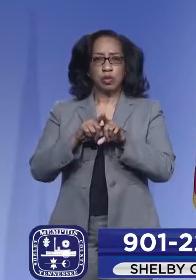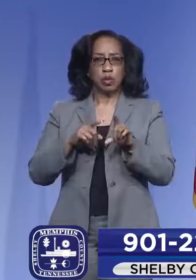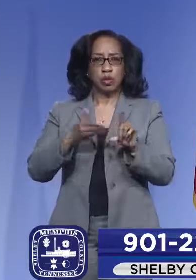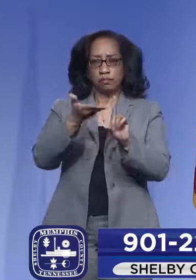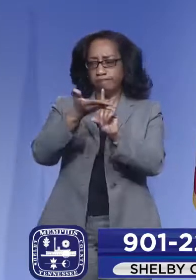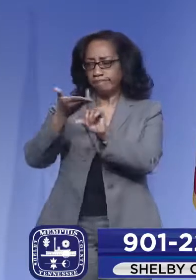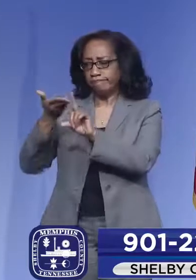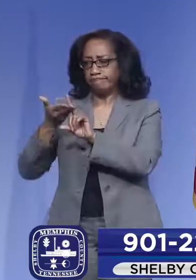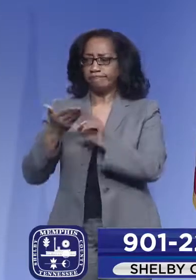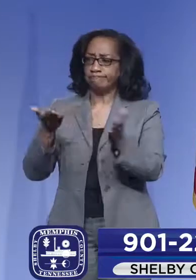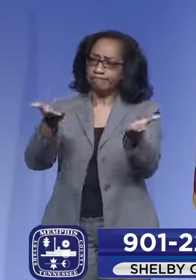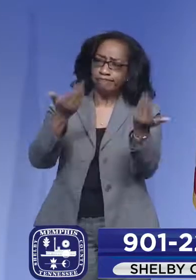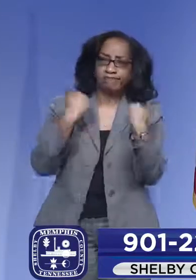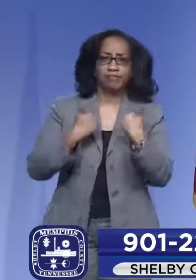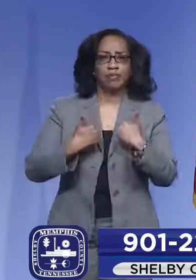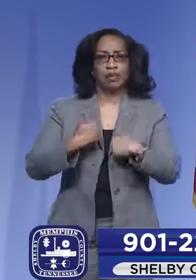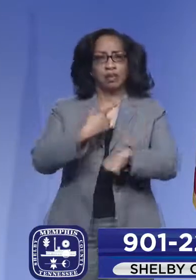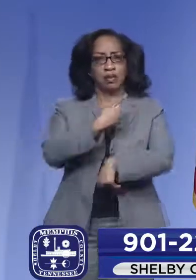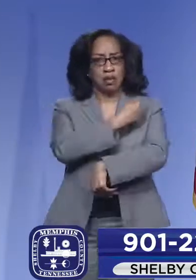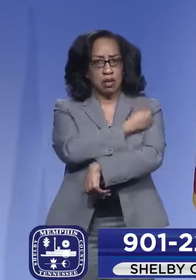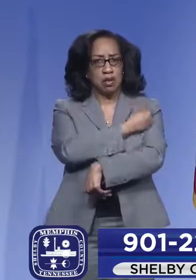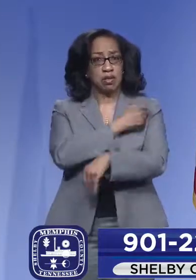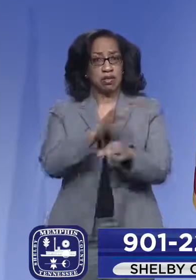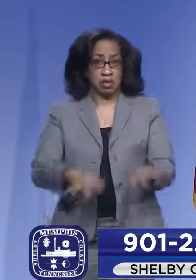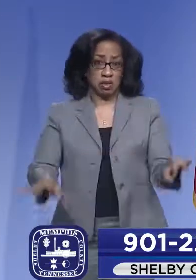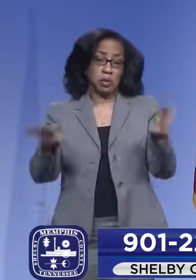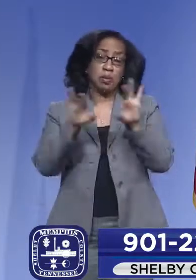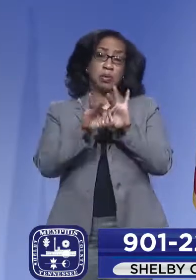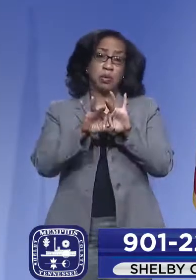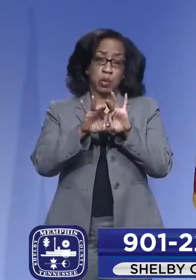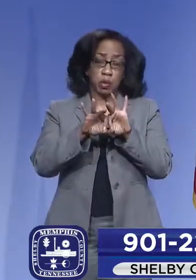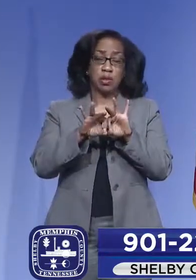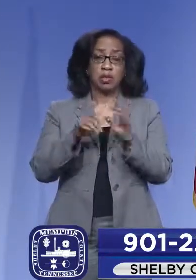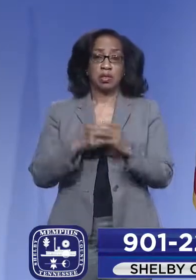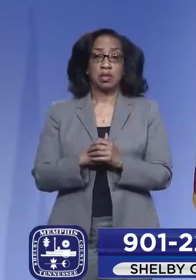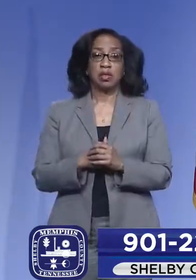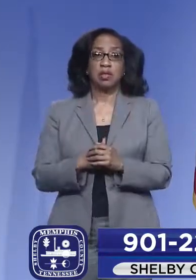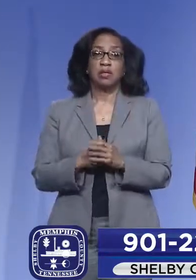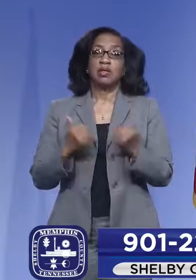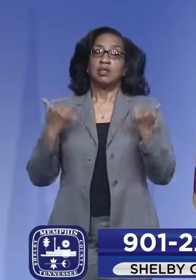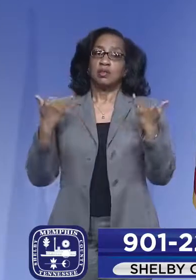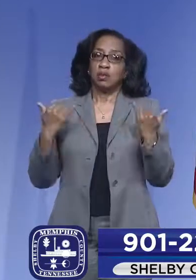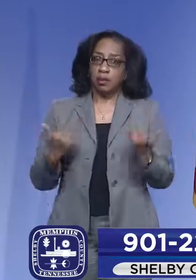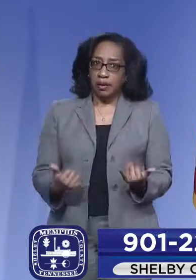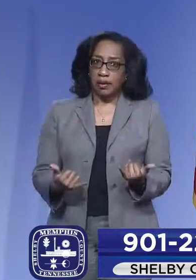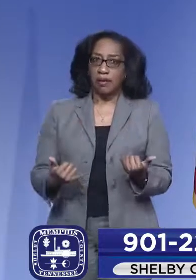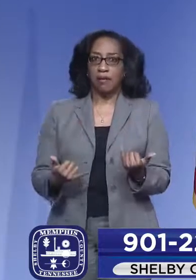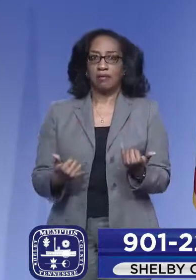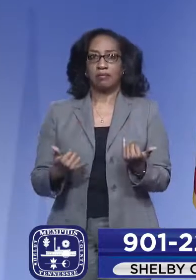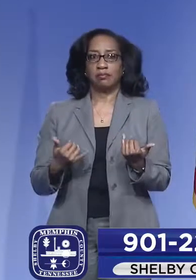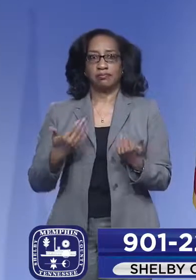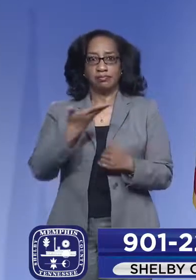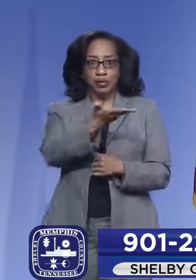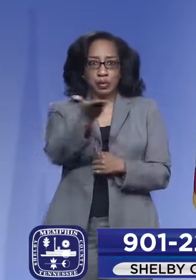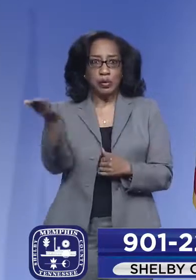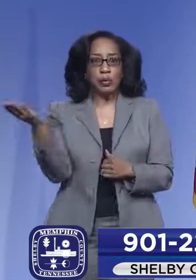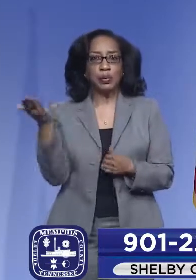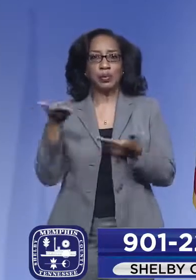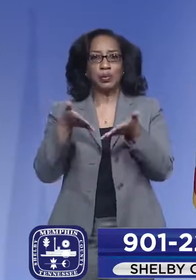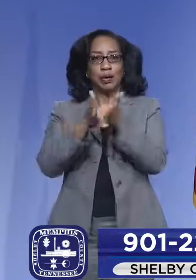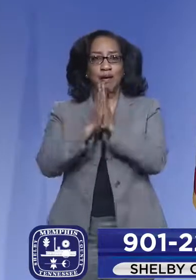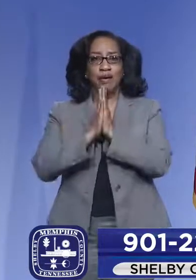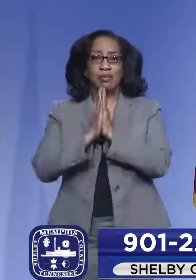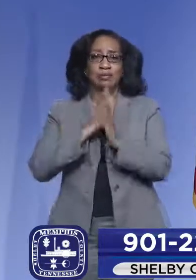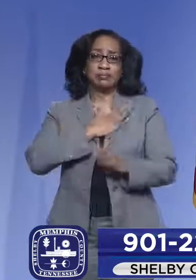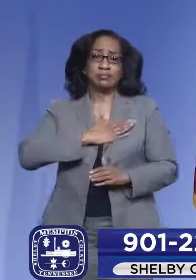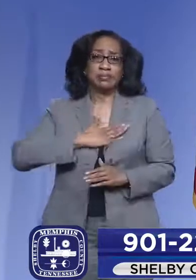about having our best shot of getting out of the vaccine. So now we're at the grassroots level, and we would ask everybody, if